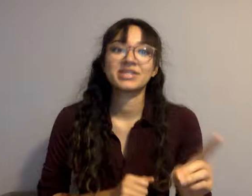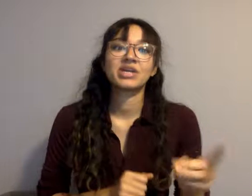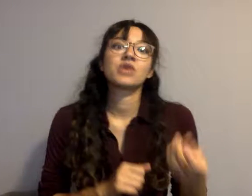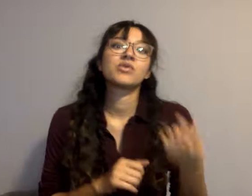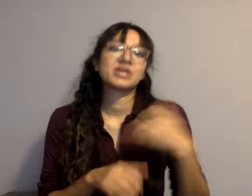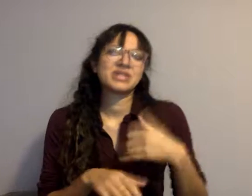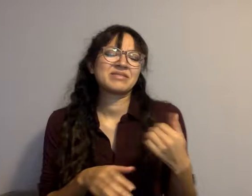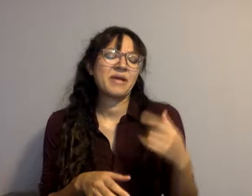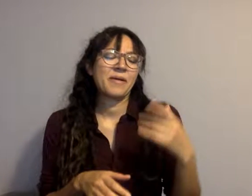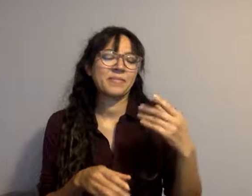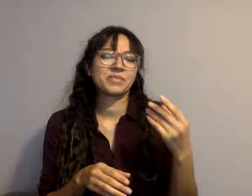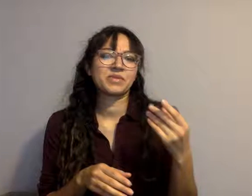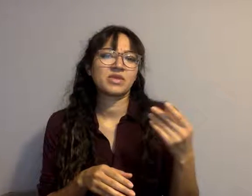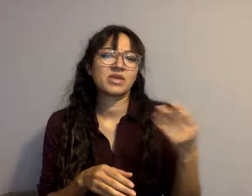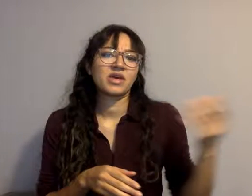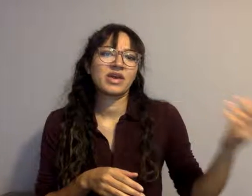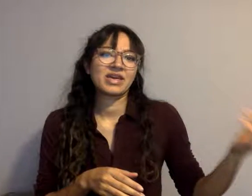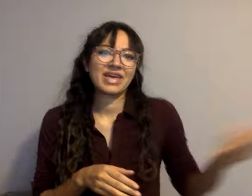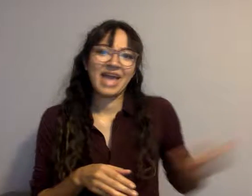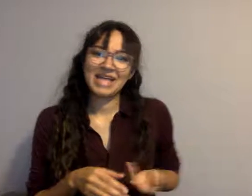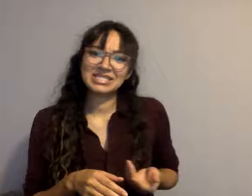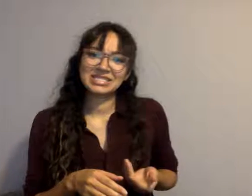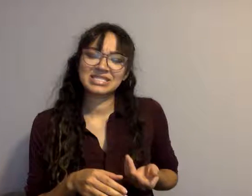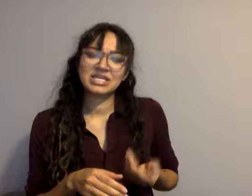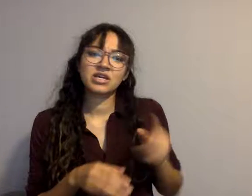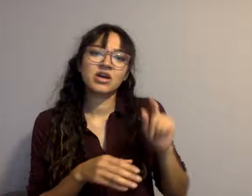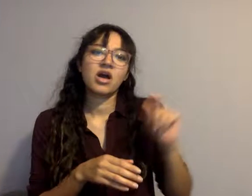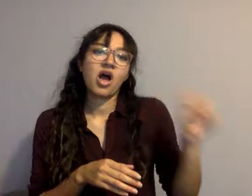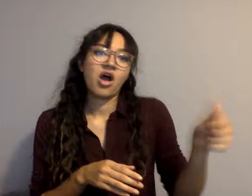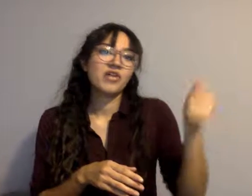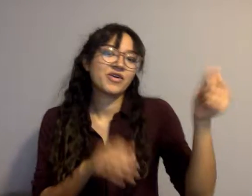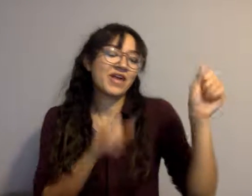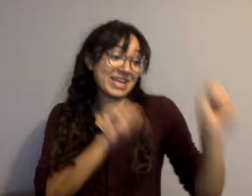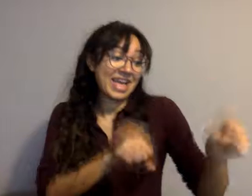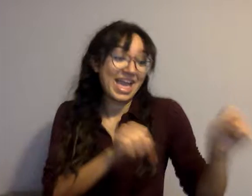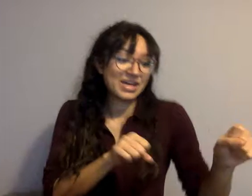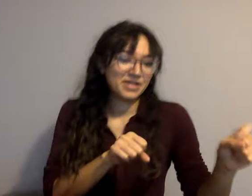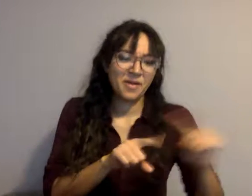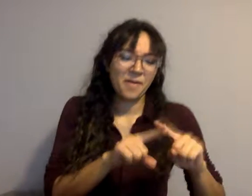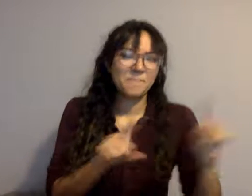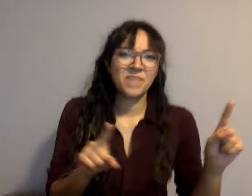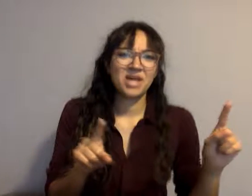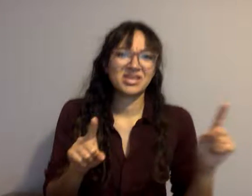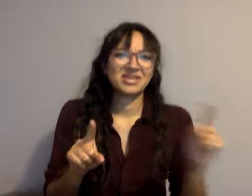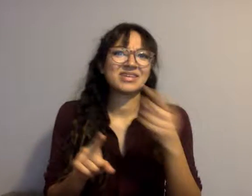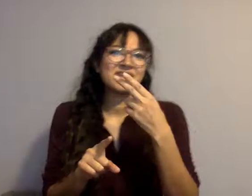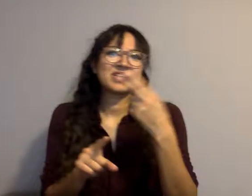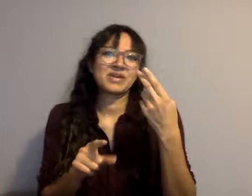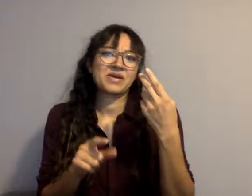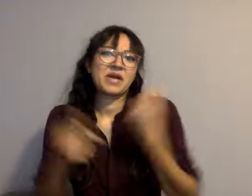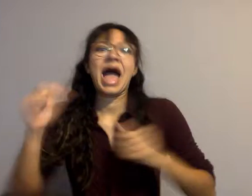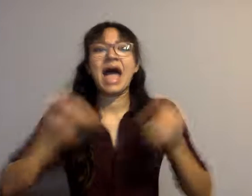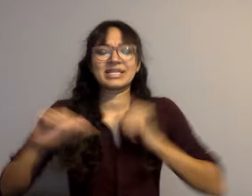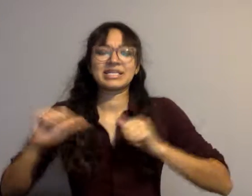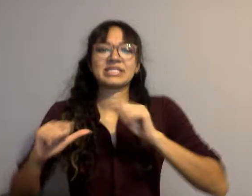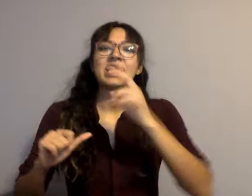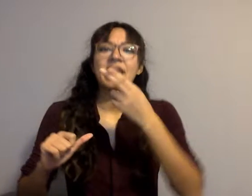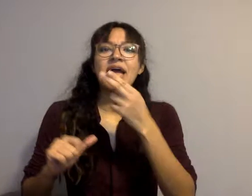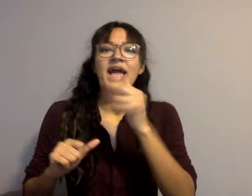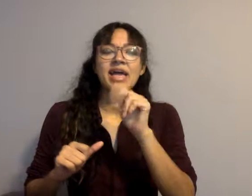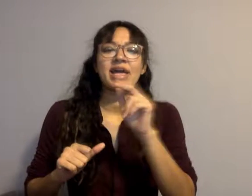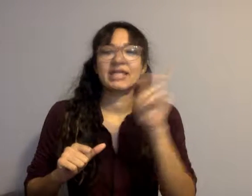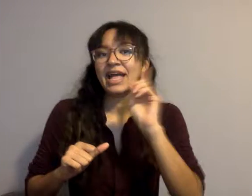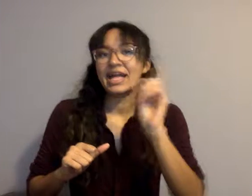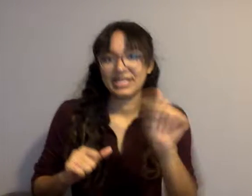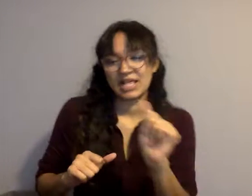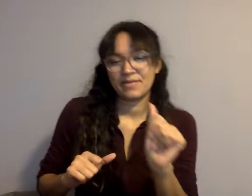play disabled on screen. Upon graduating, I moved back home, and my first acting gig was as an extra